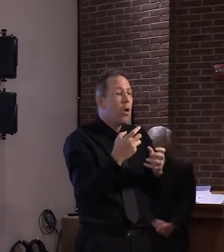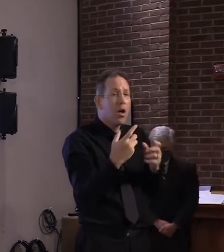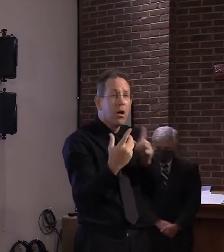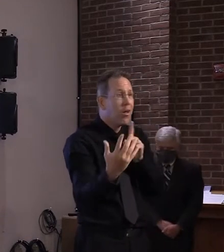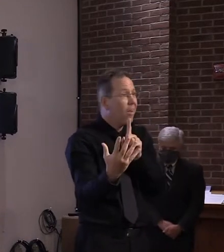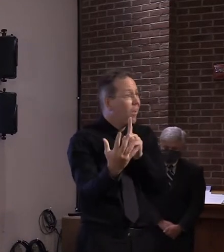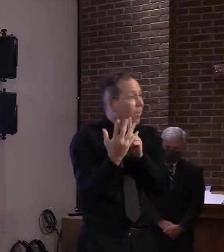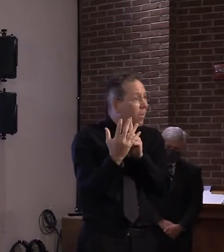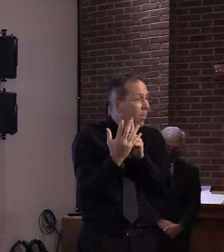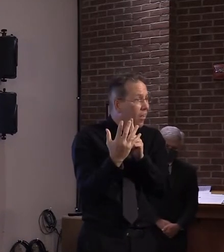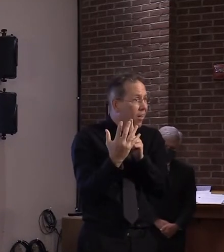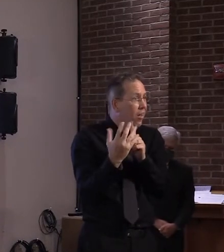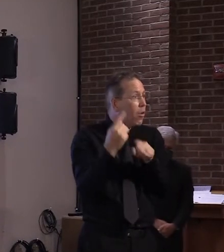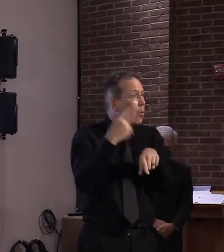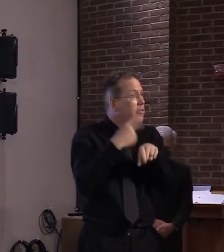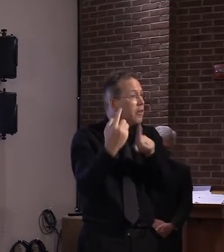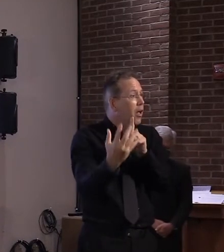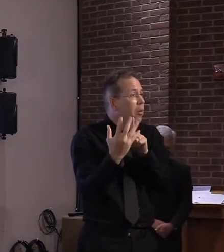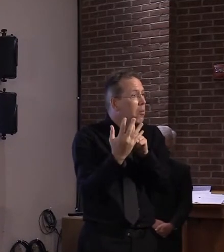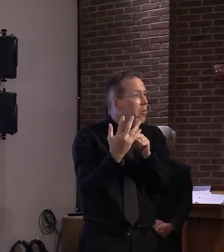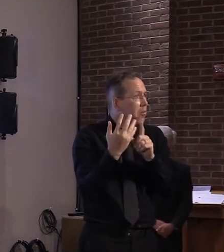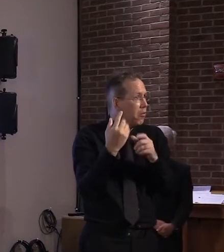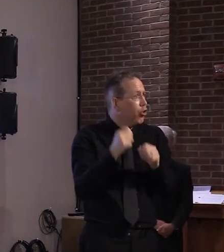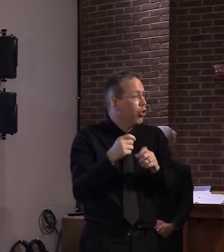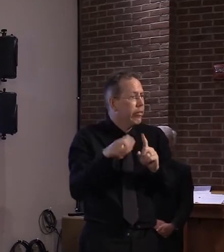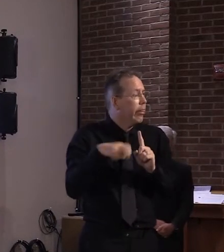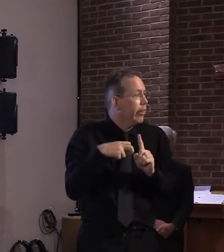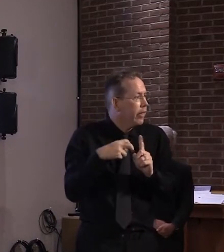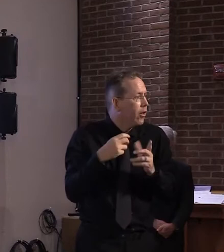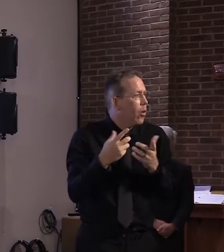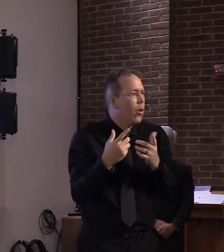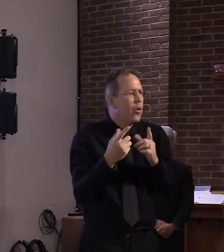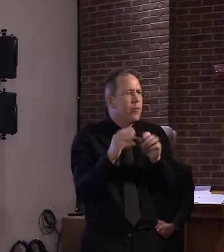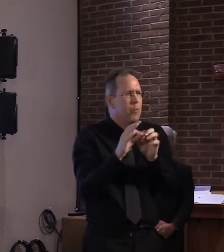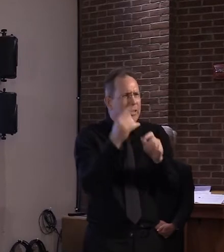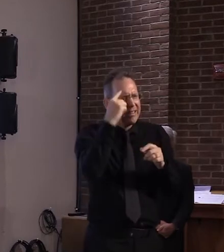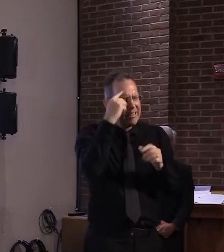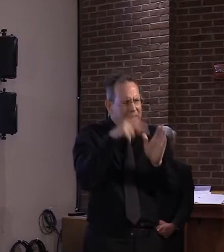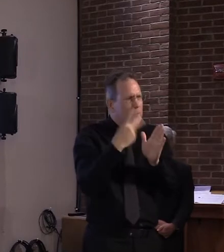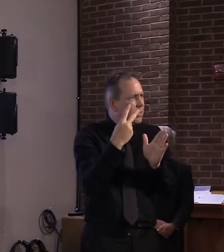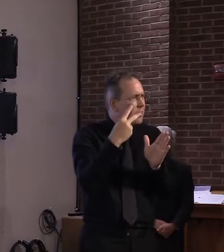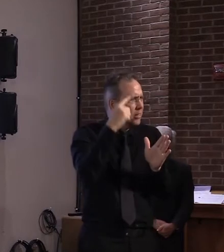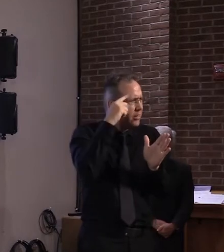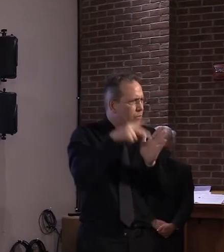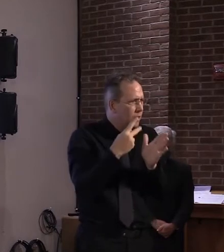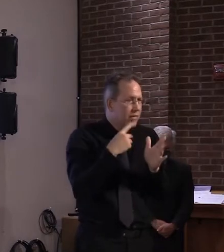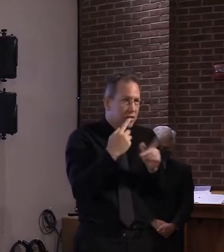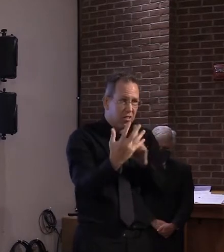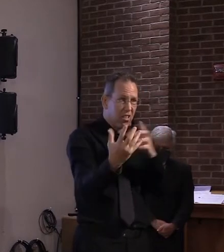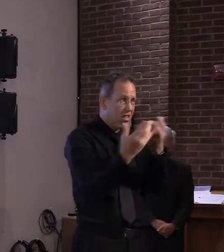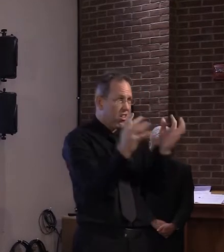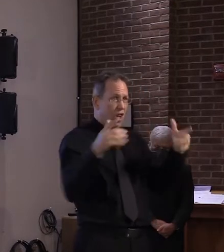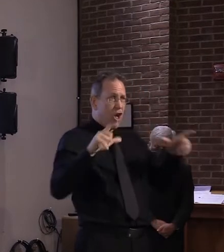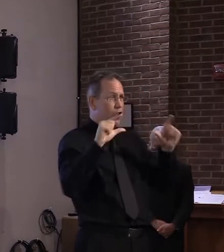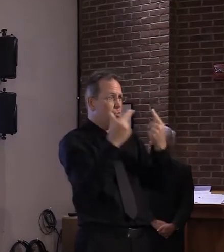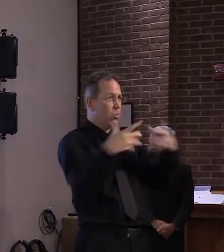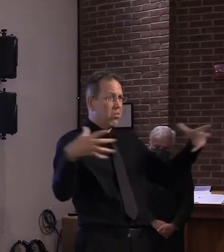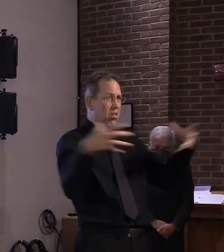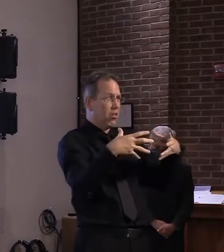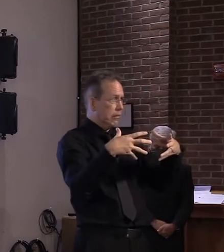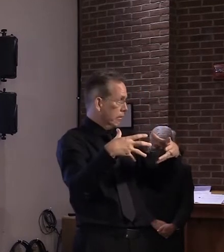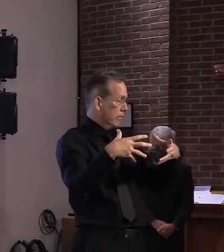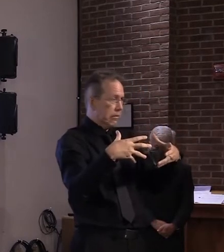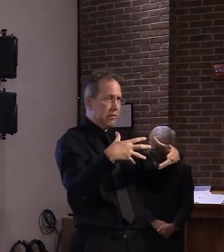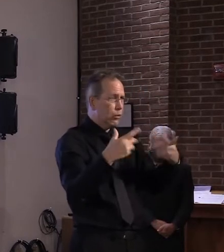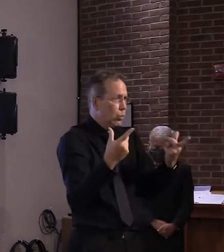Because really, the virus is still here, and it really preys upon the ability of human beings to spread it through the air